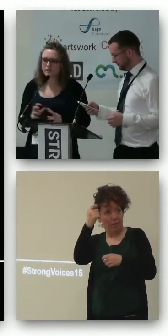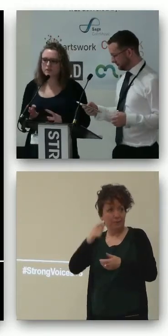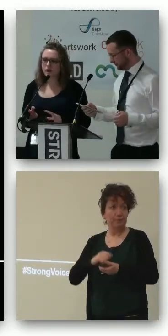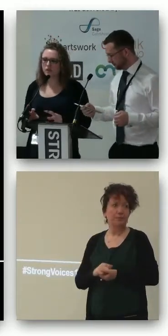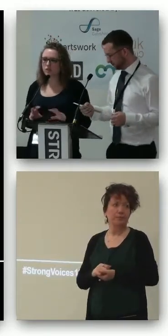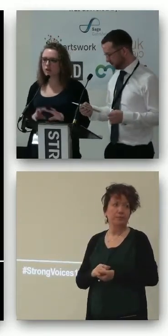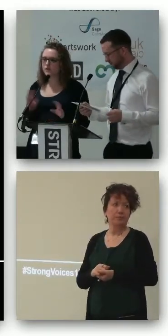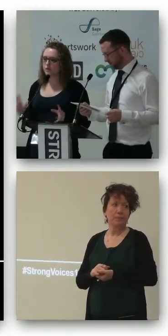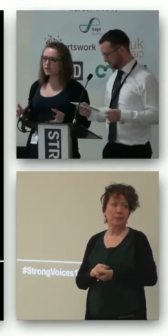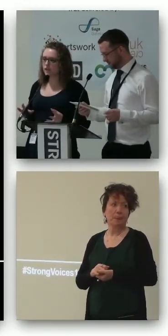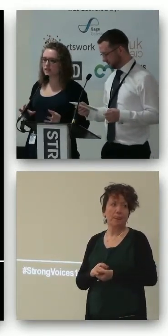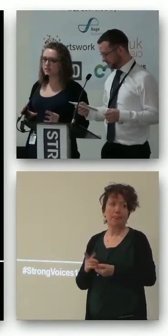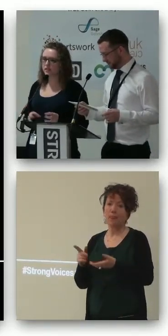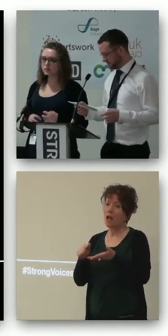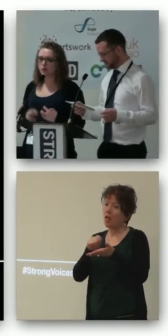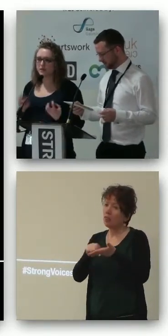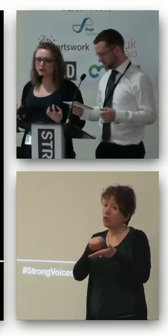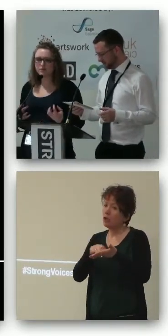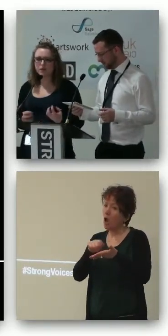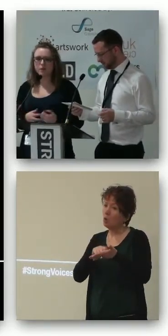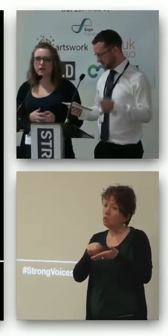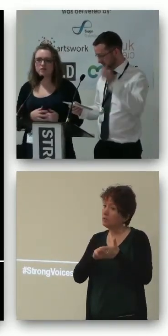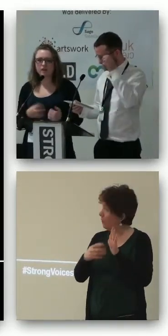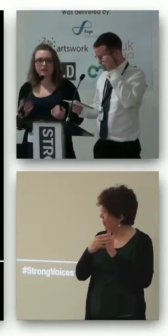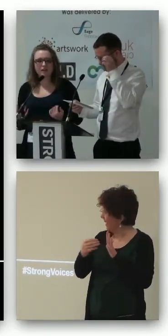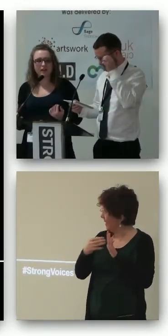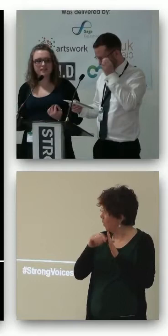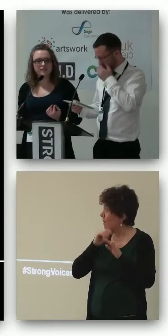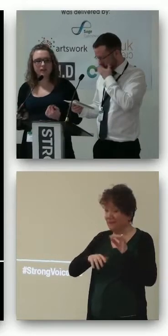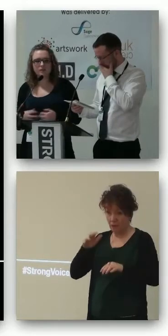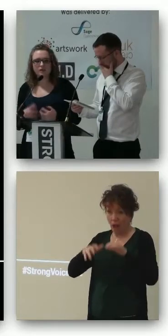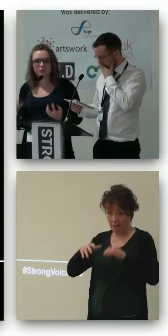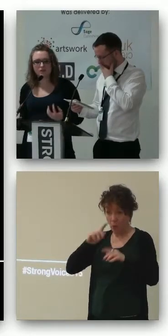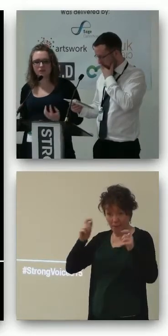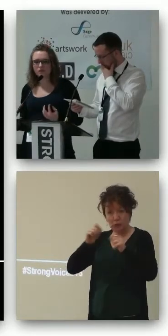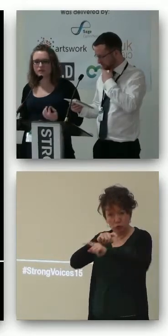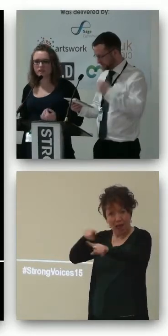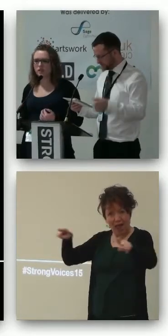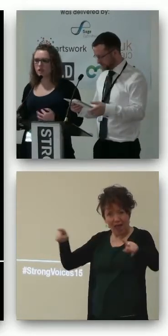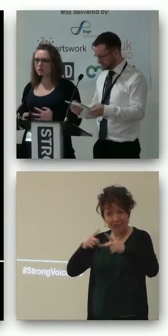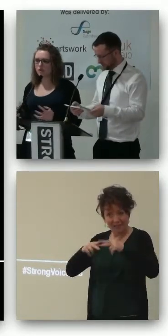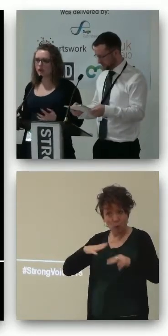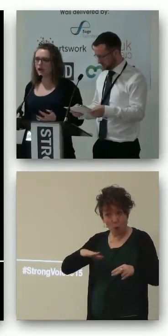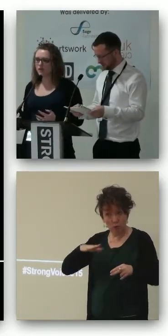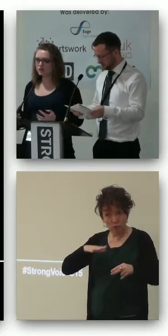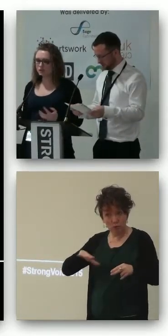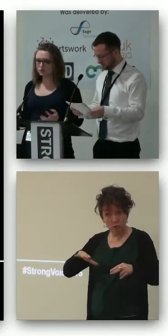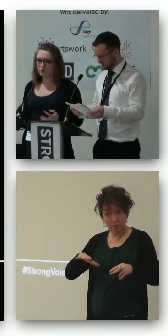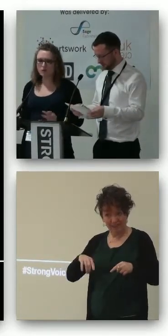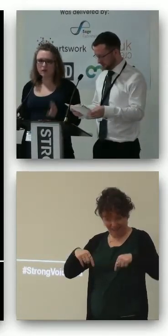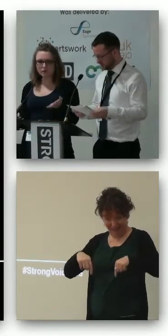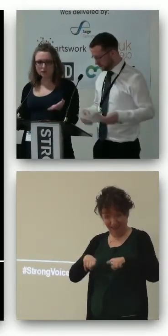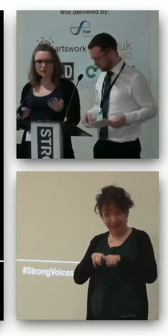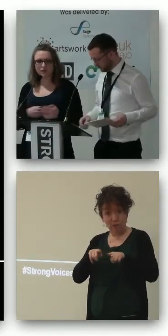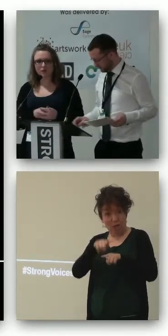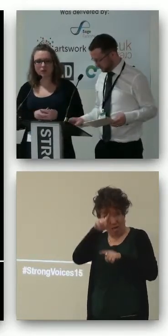Just to say as well, the notes from those case studies will be typed up and shared at a later date with anyone that's interested, both here and in the